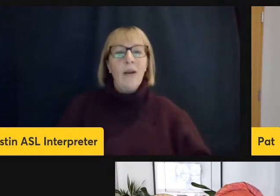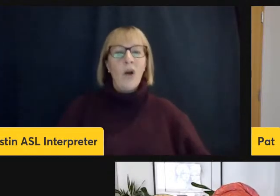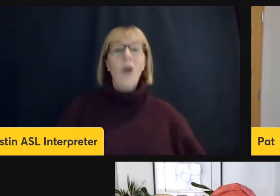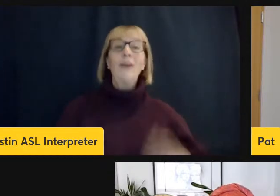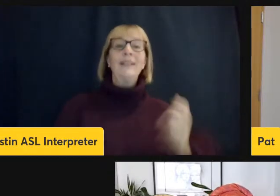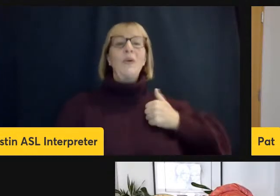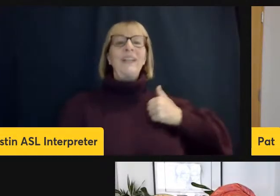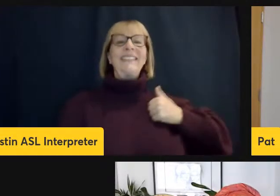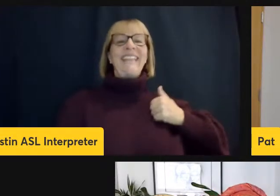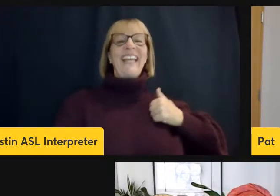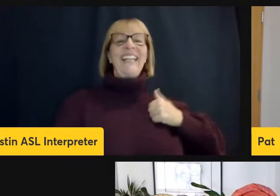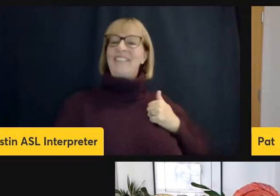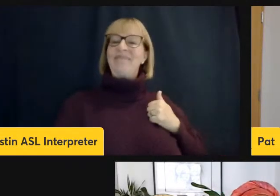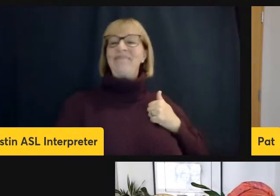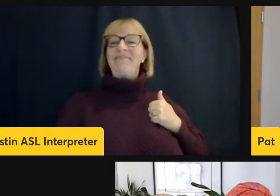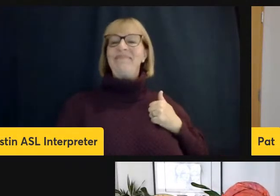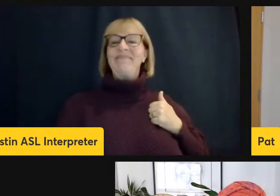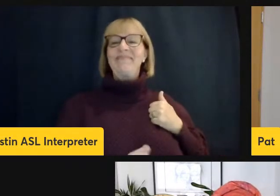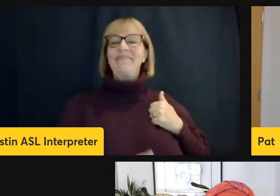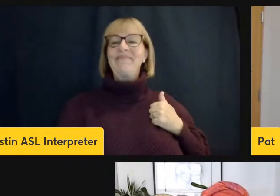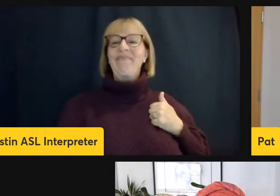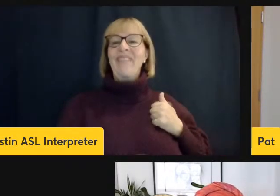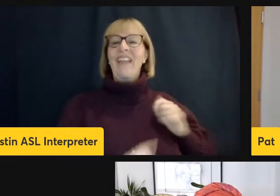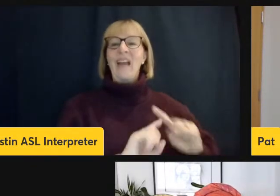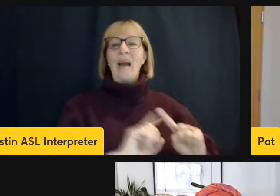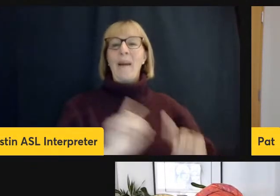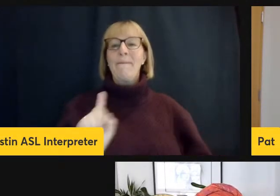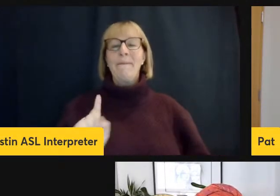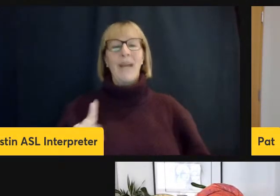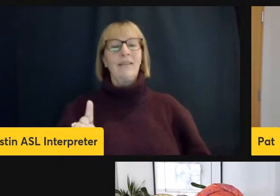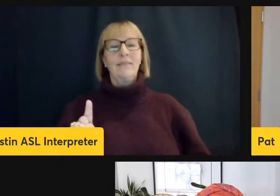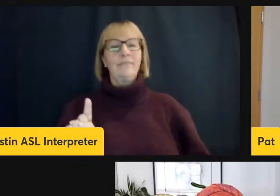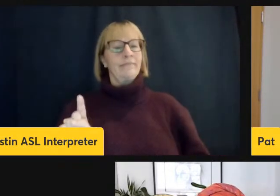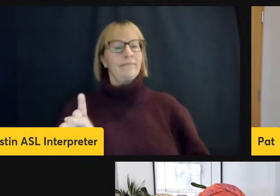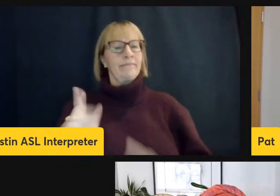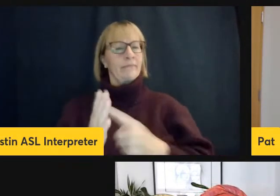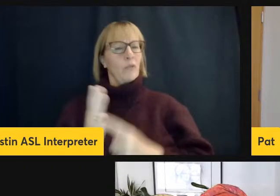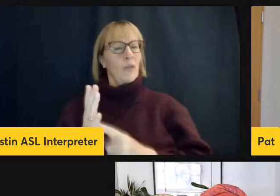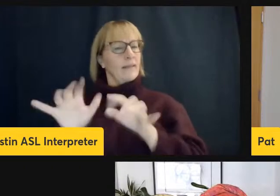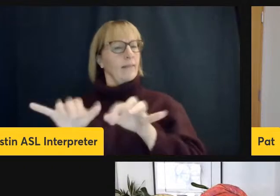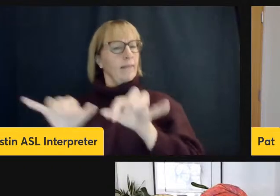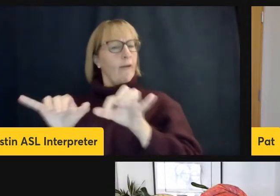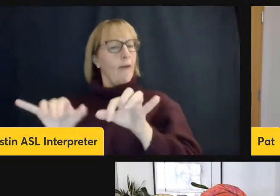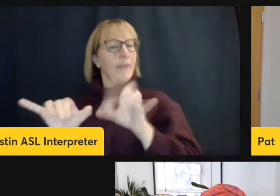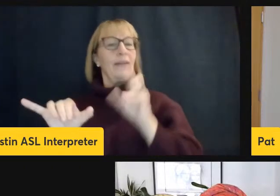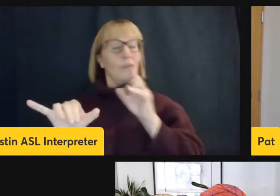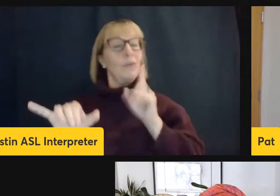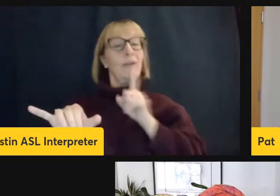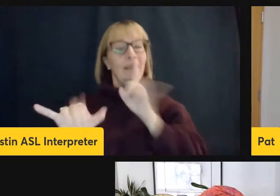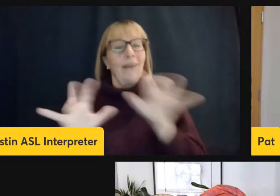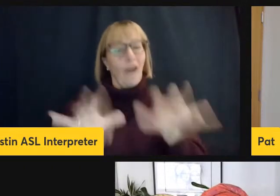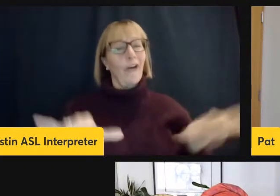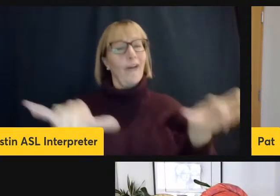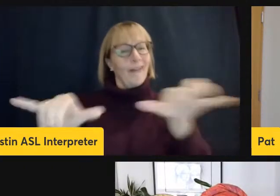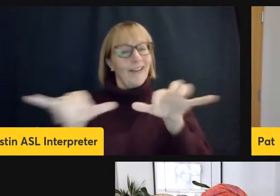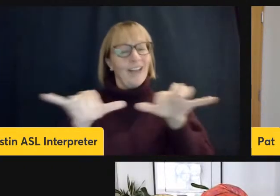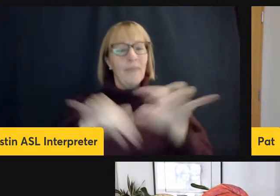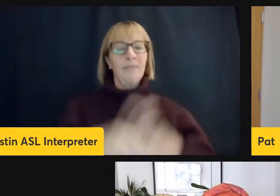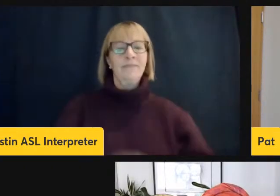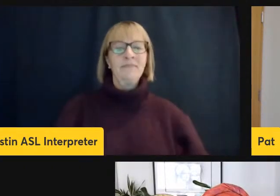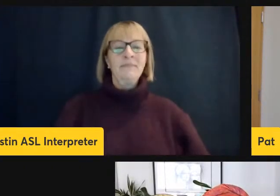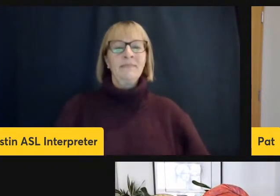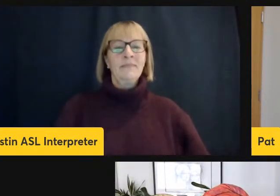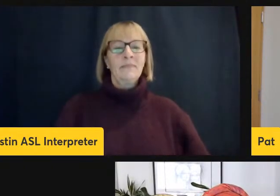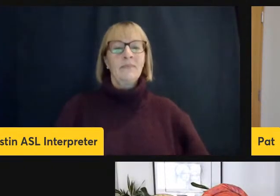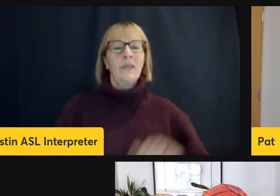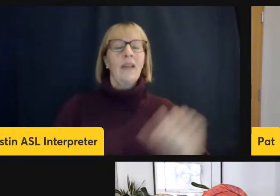we are different countries, we share too many of some of the negatives in common. And so one of the opportunities we have, because we're talking about the